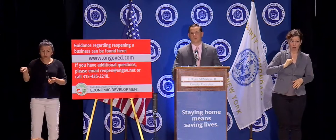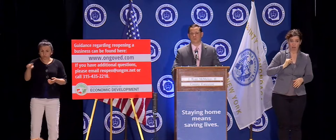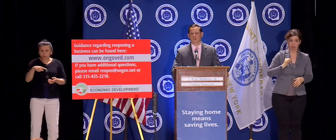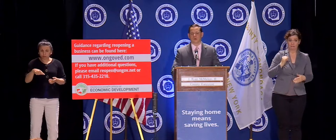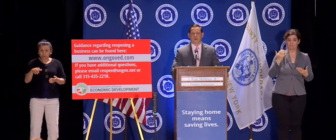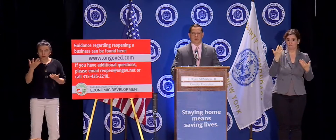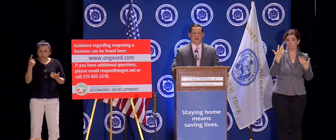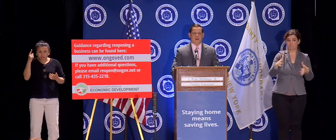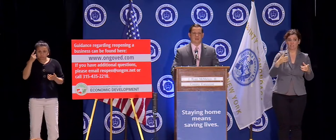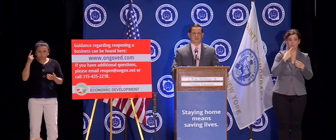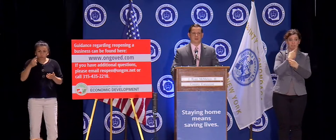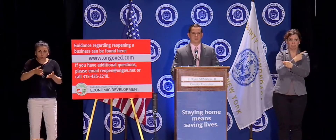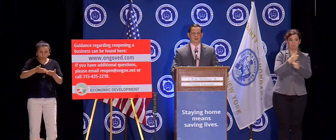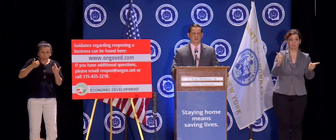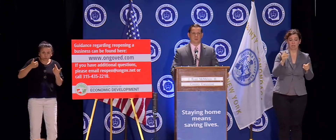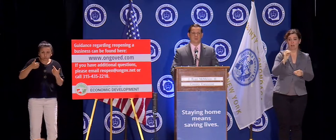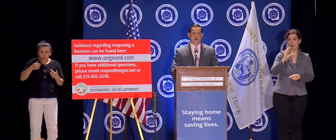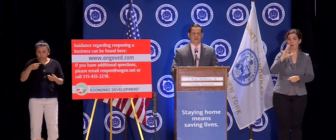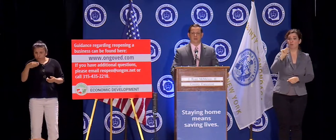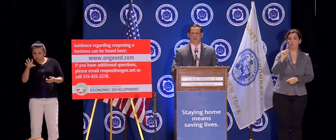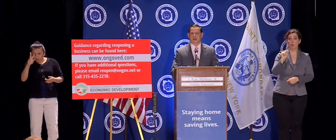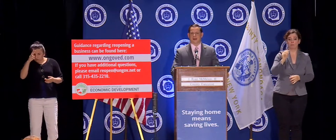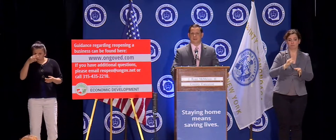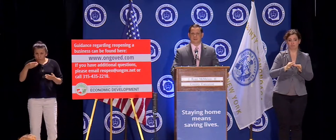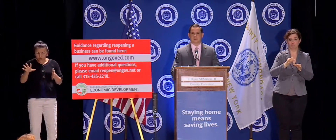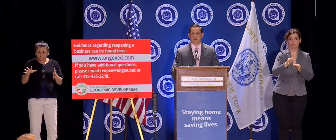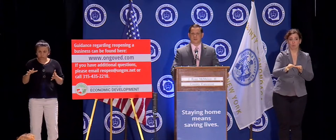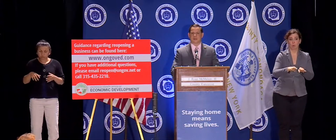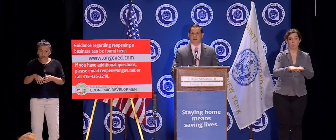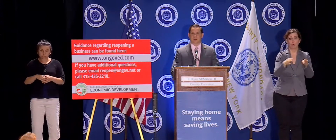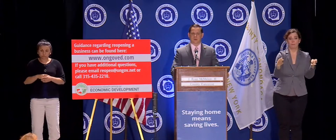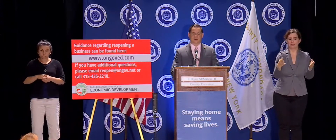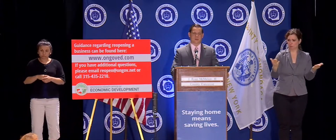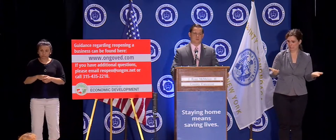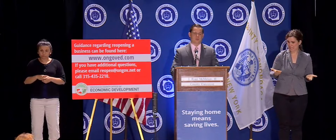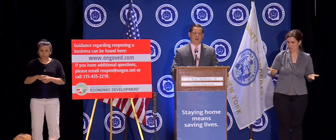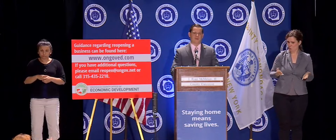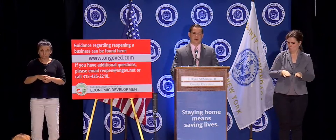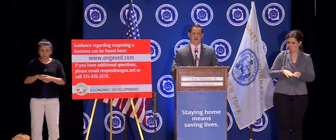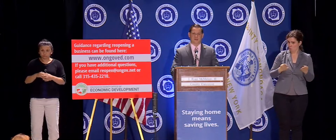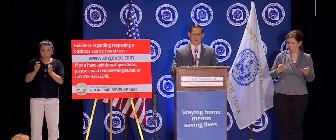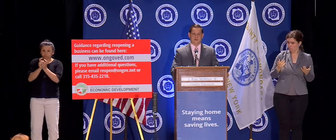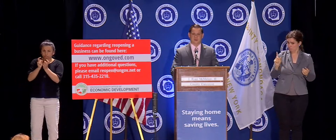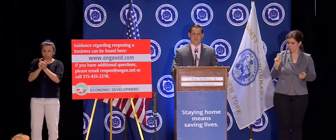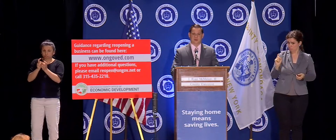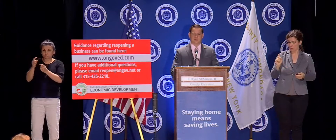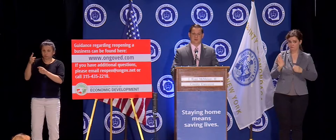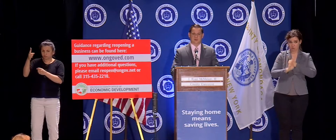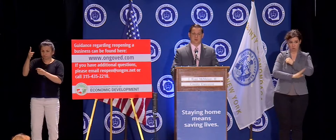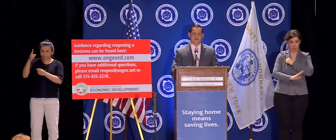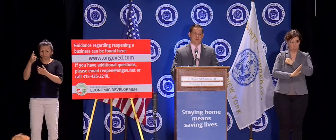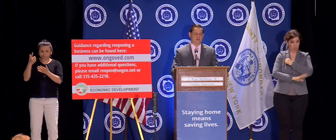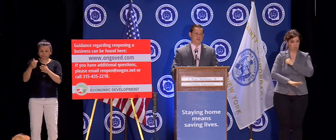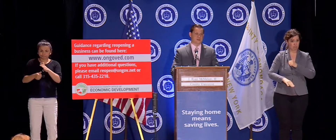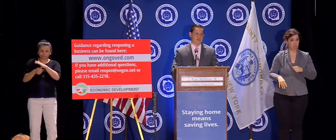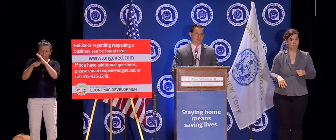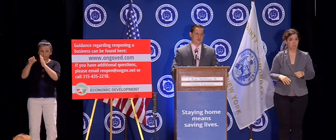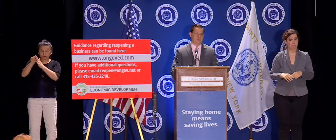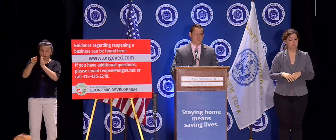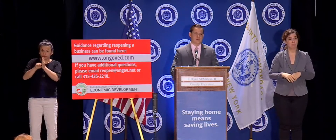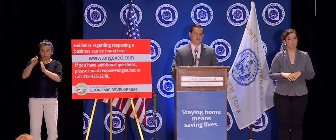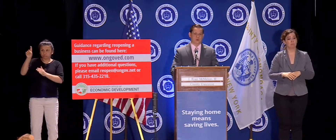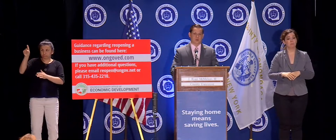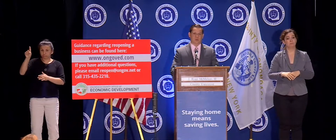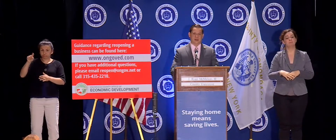on campus? Yeah, I think they're vetting their plans with the state a little bit. The private colleges obviously they're private businesses. They